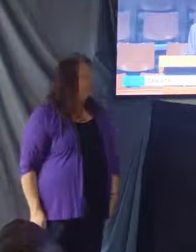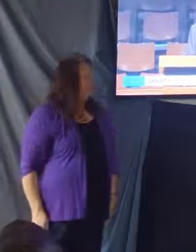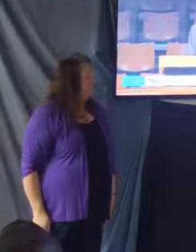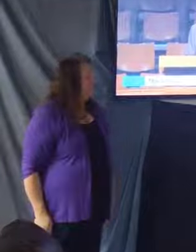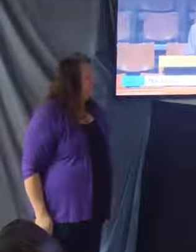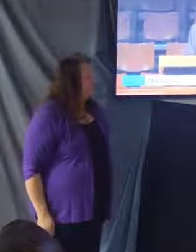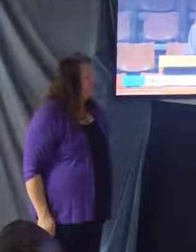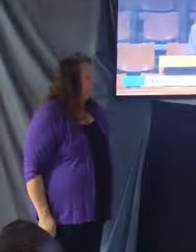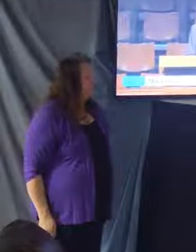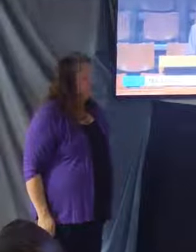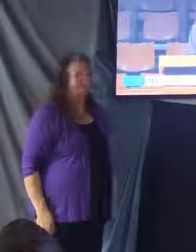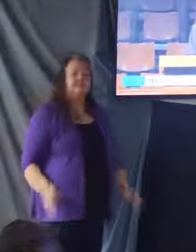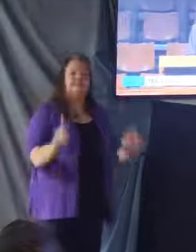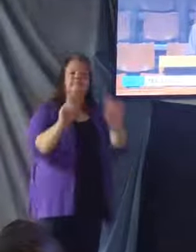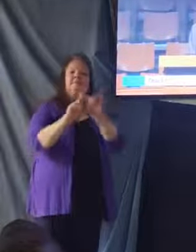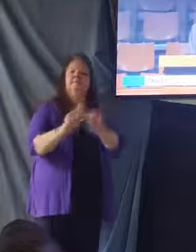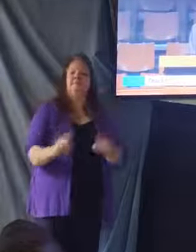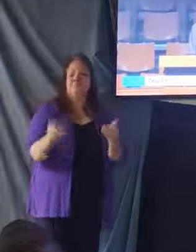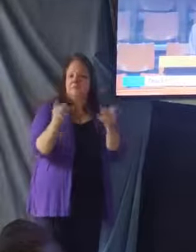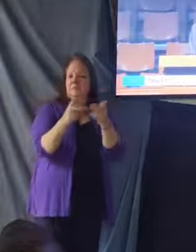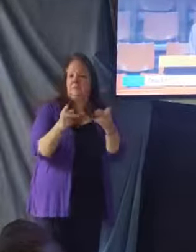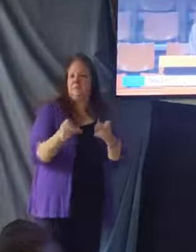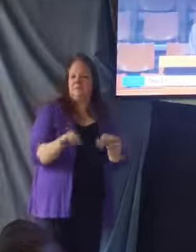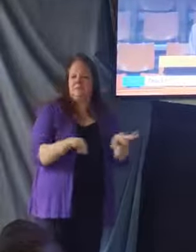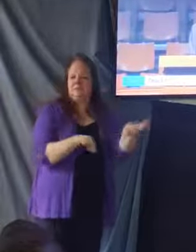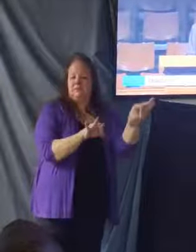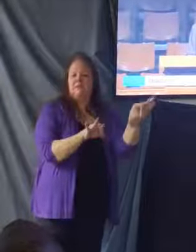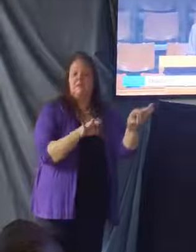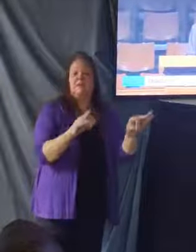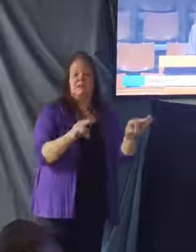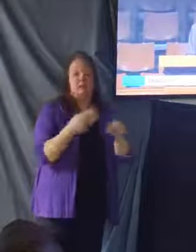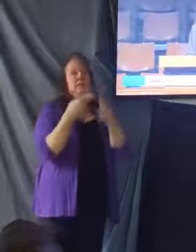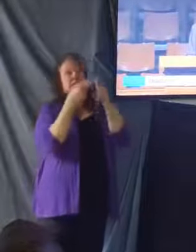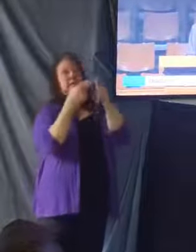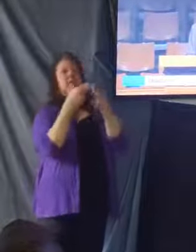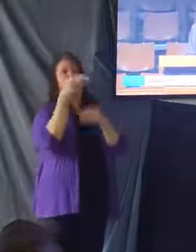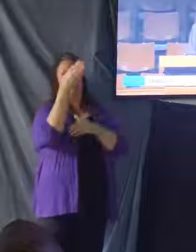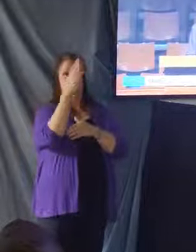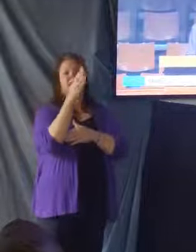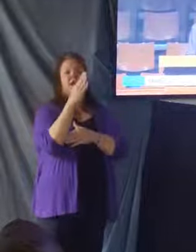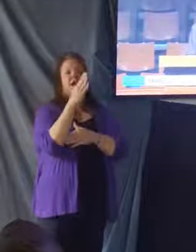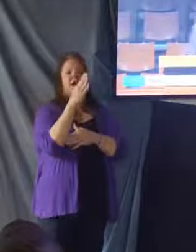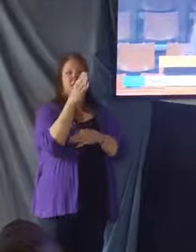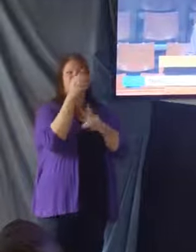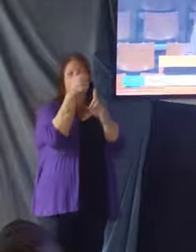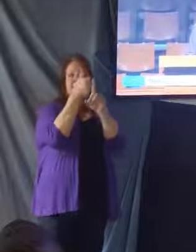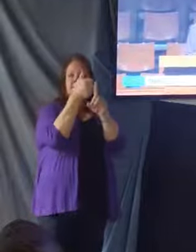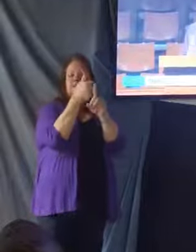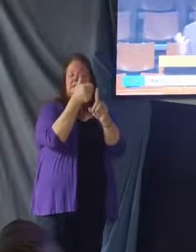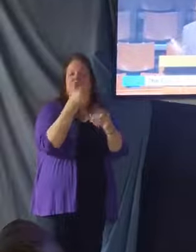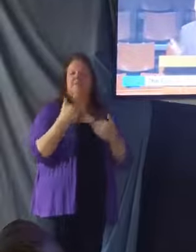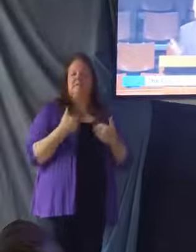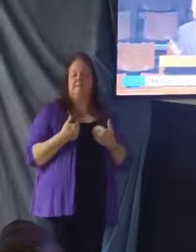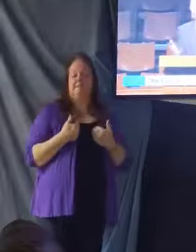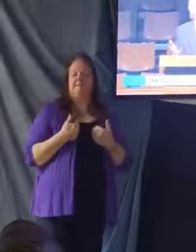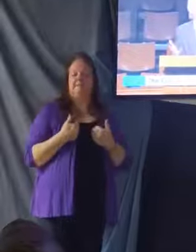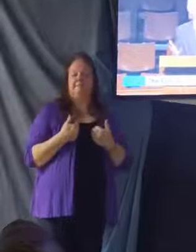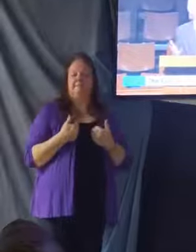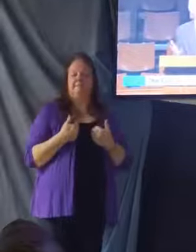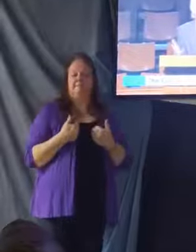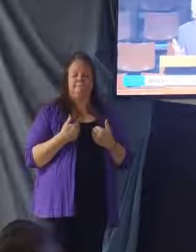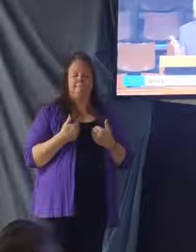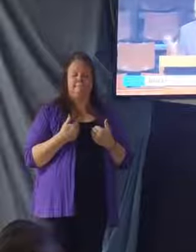are a variety of places where he is directly called God, and then where he has the